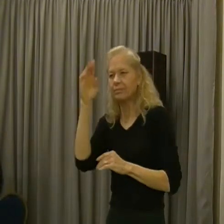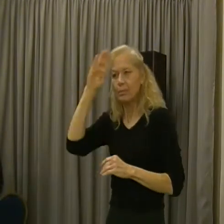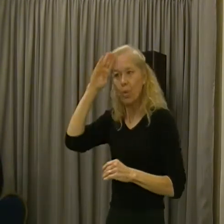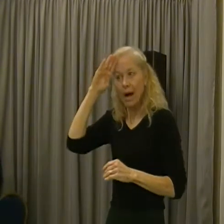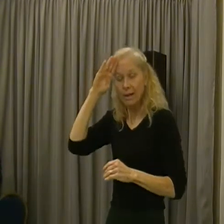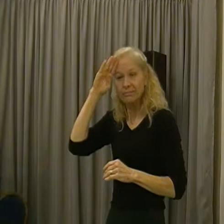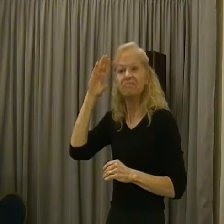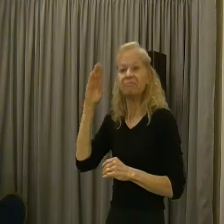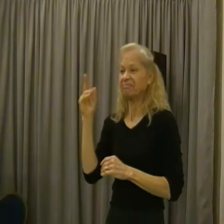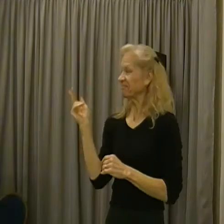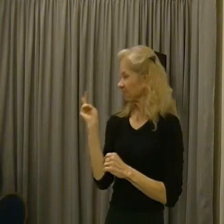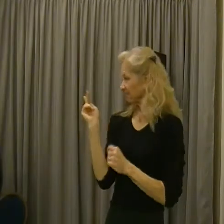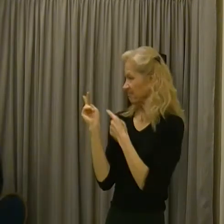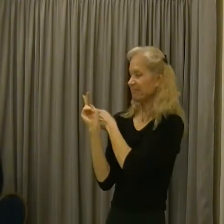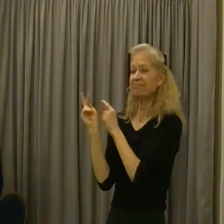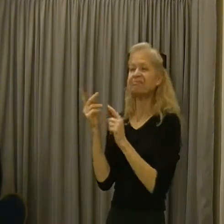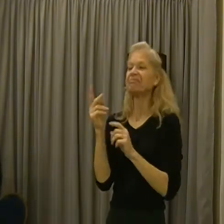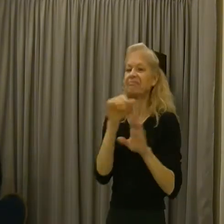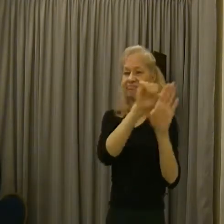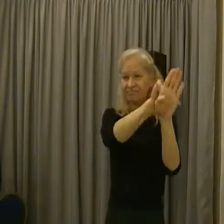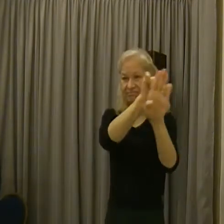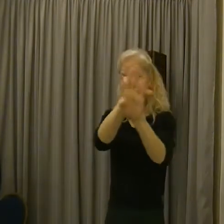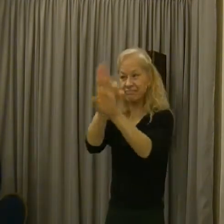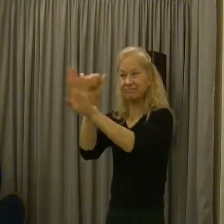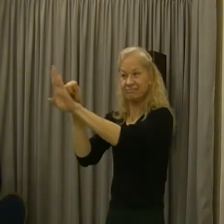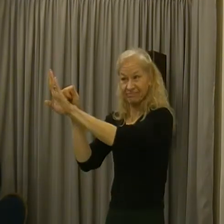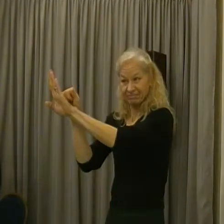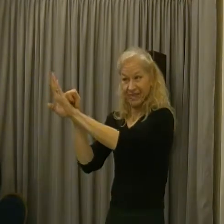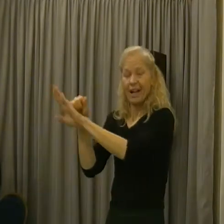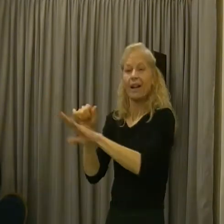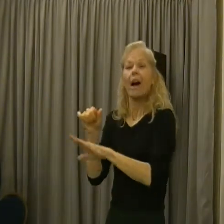Phoebe came with us, so we're thinking about dragging her out every week now.